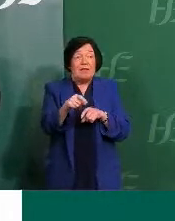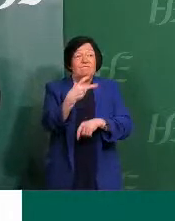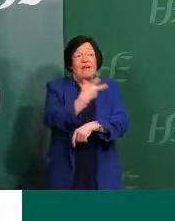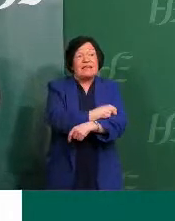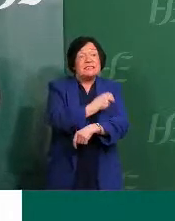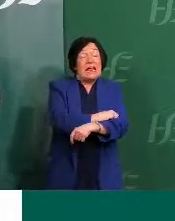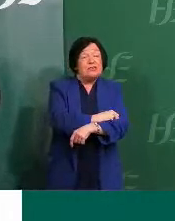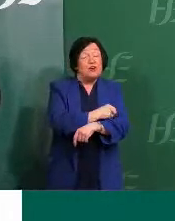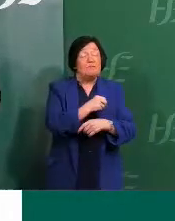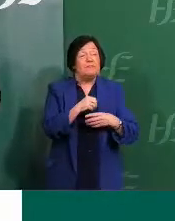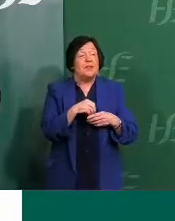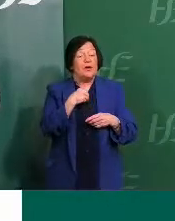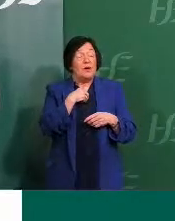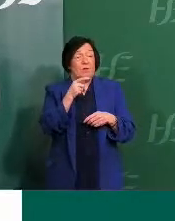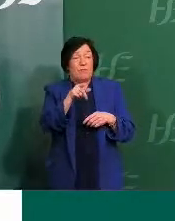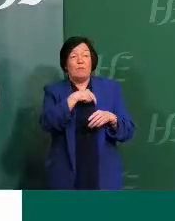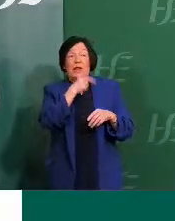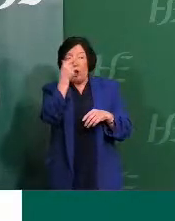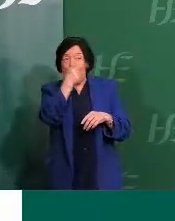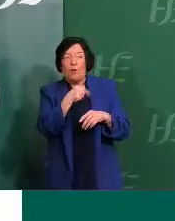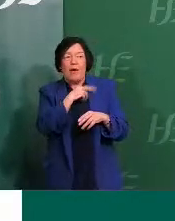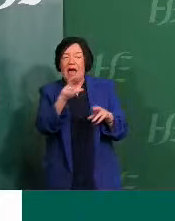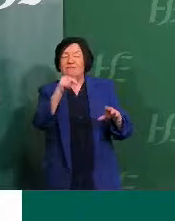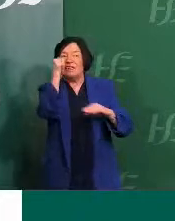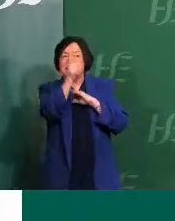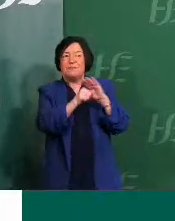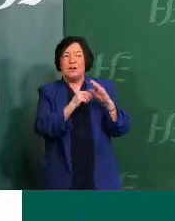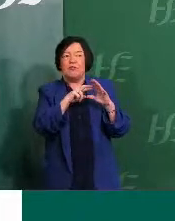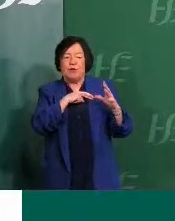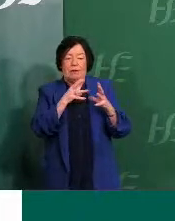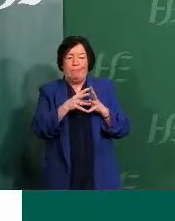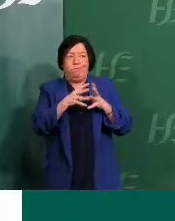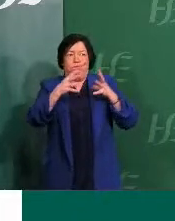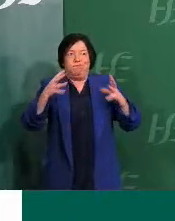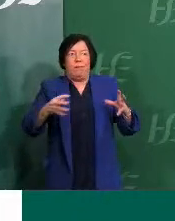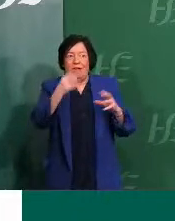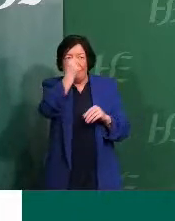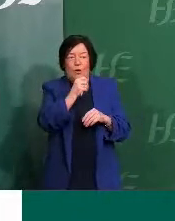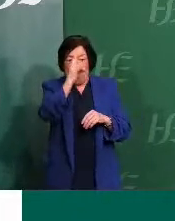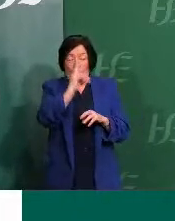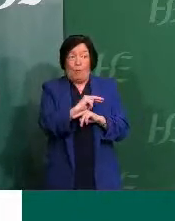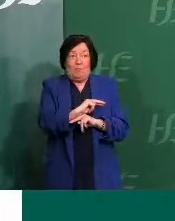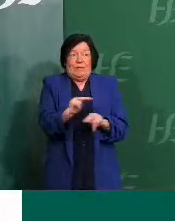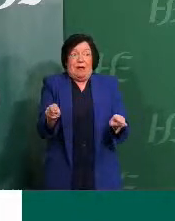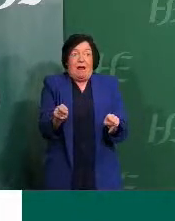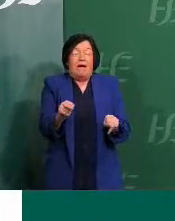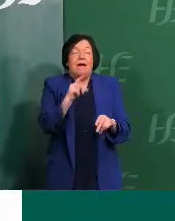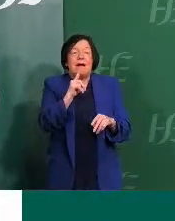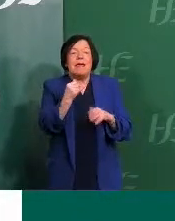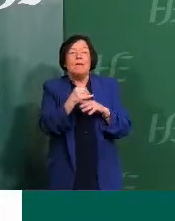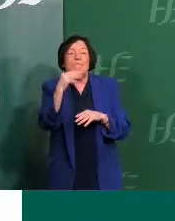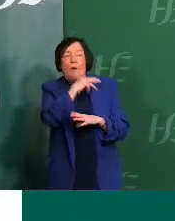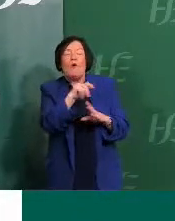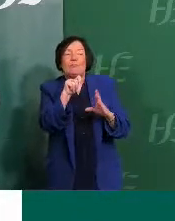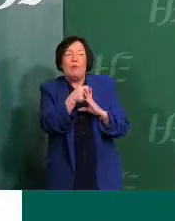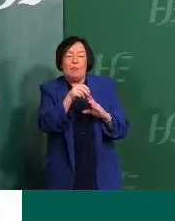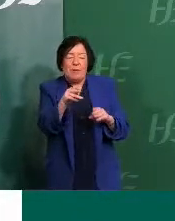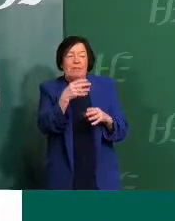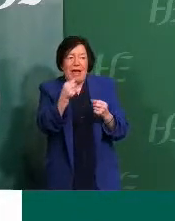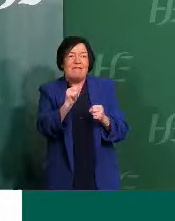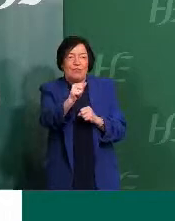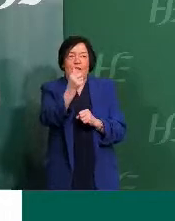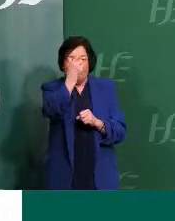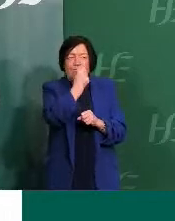vaccination. We've been, I'm going to say lucky, but we haven't experienced a surge in flu. We really hope we don't. But an important point is for people to get their